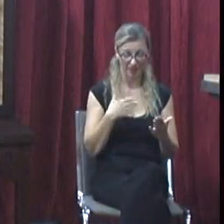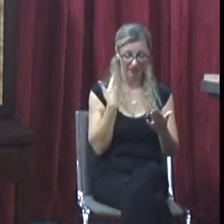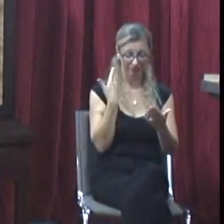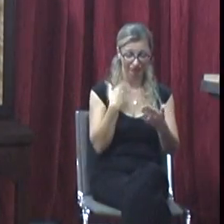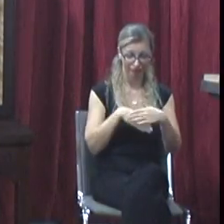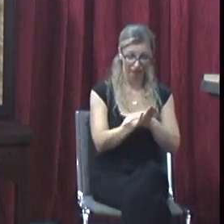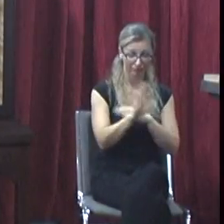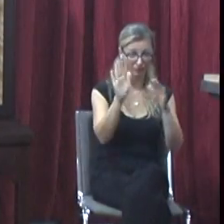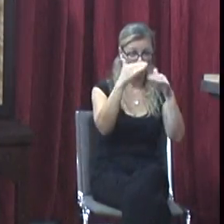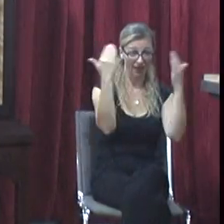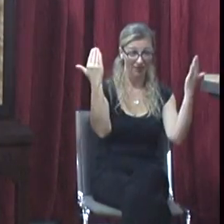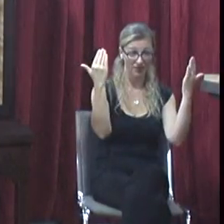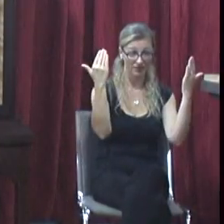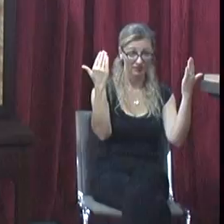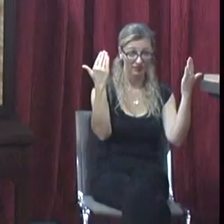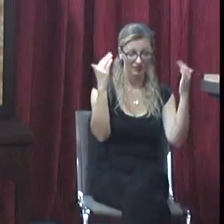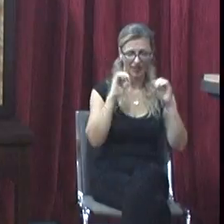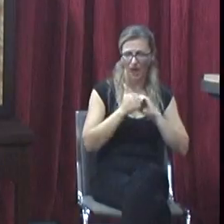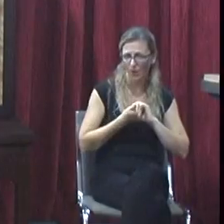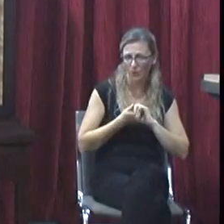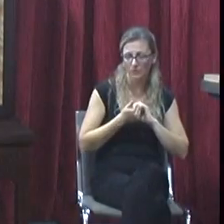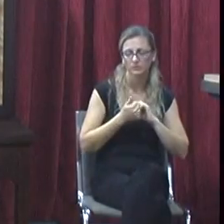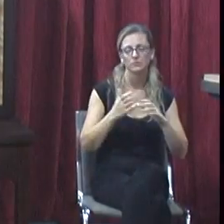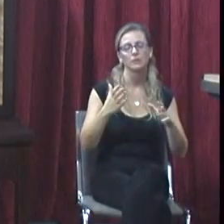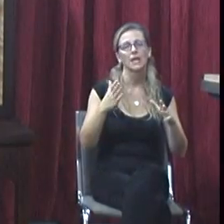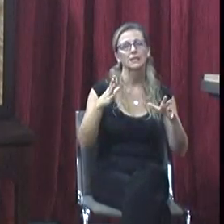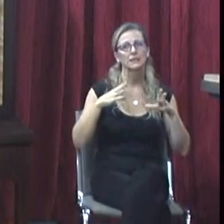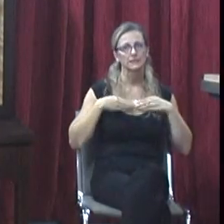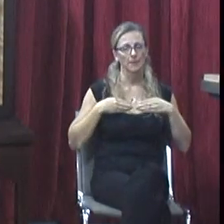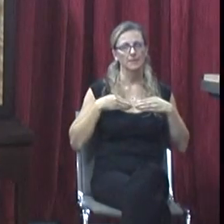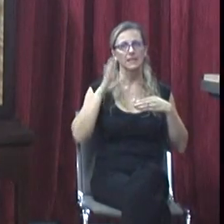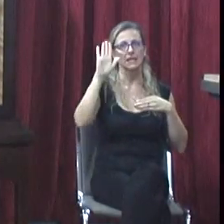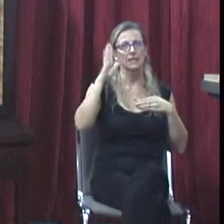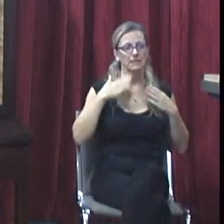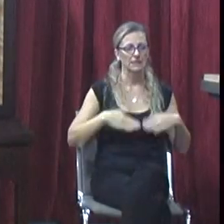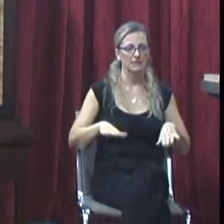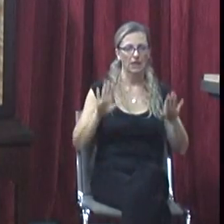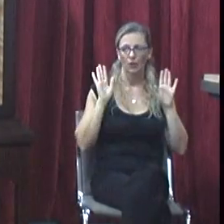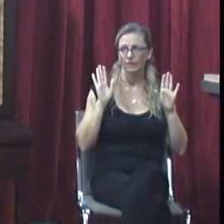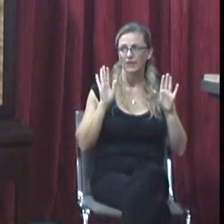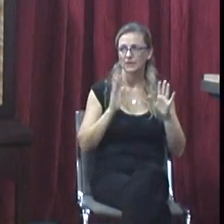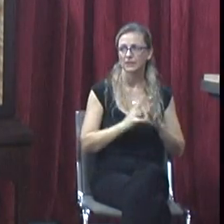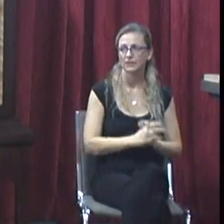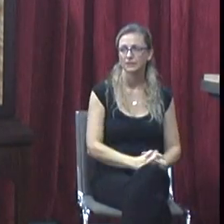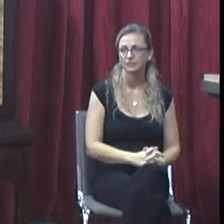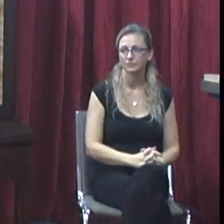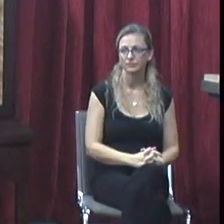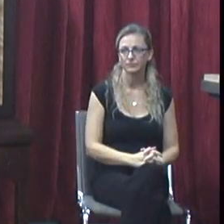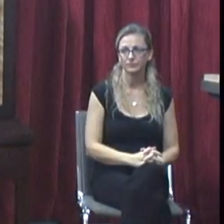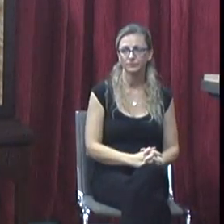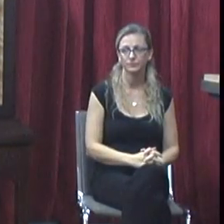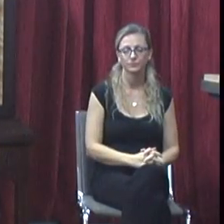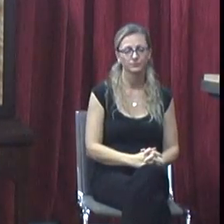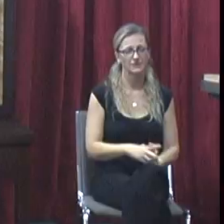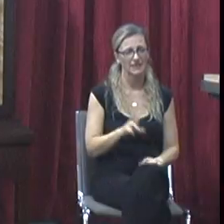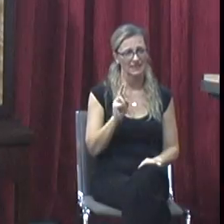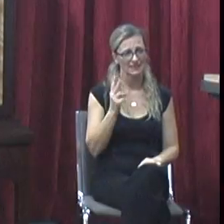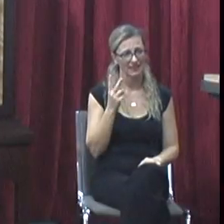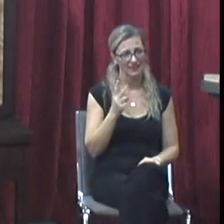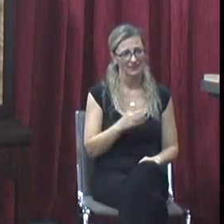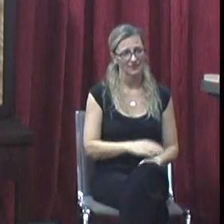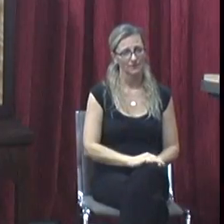in hell is by receiving Yeshua's atoning sacrifice. And second, you have to